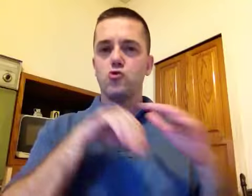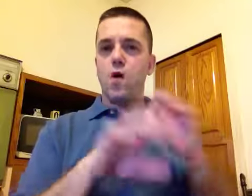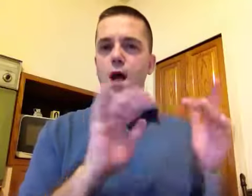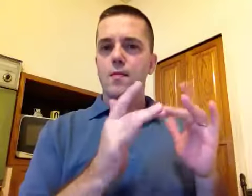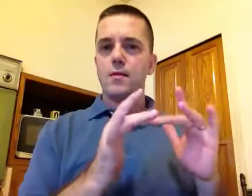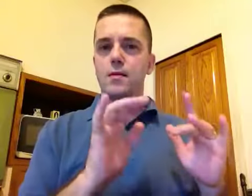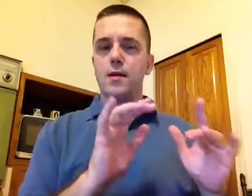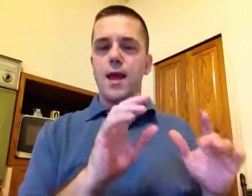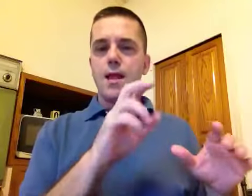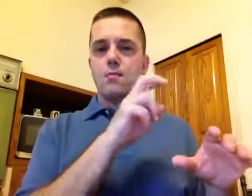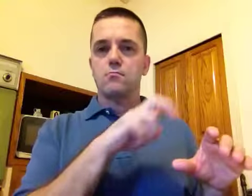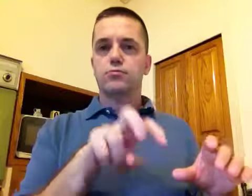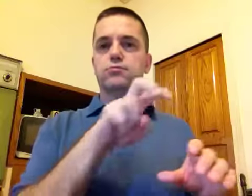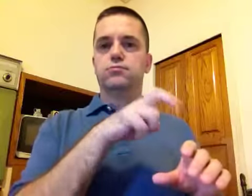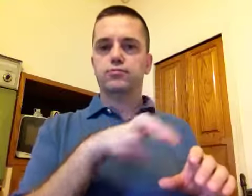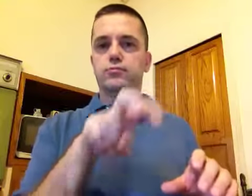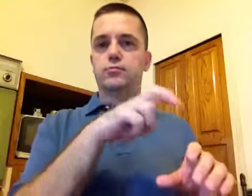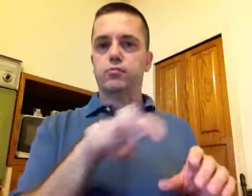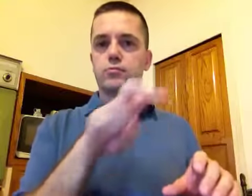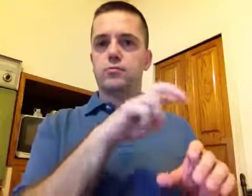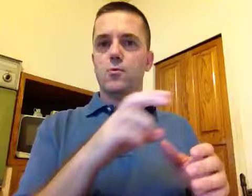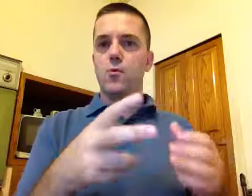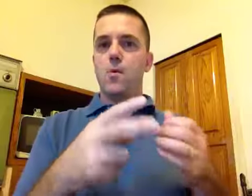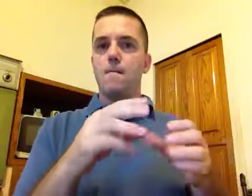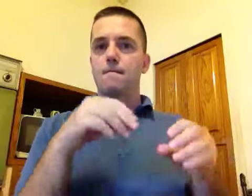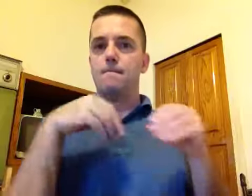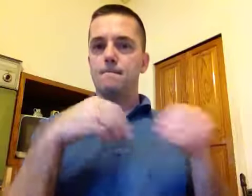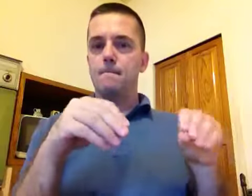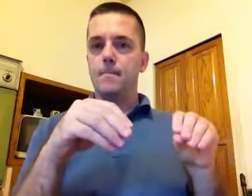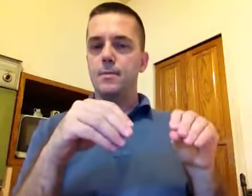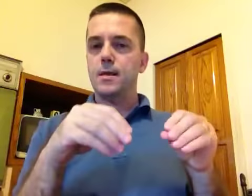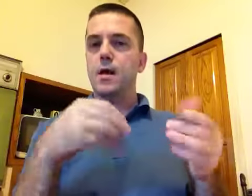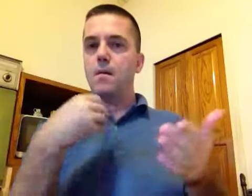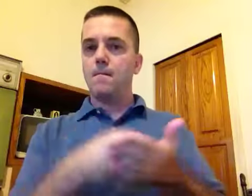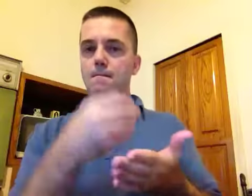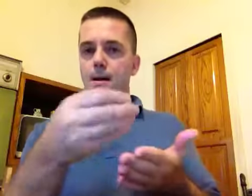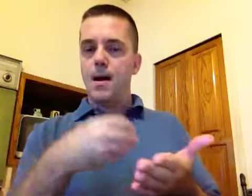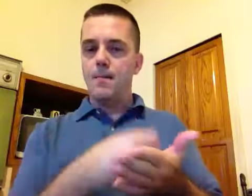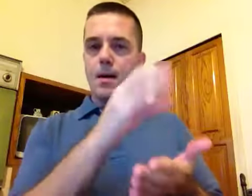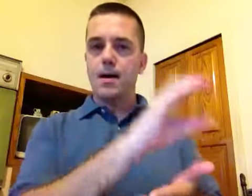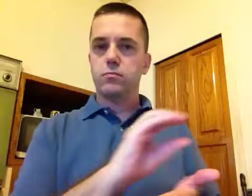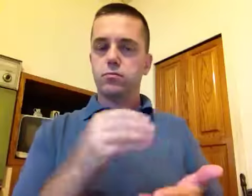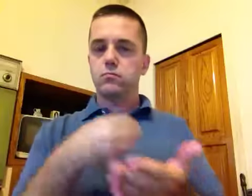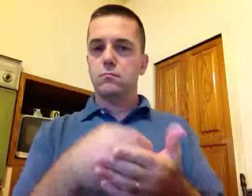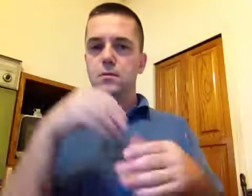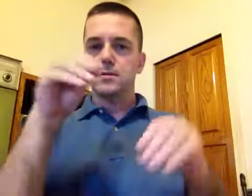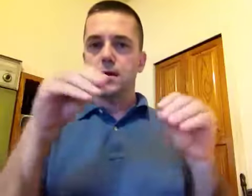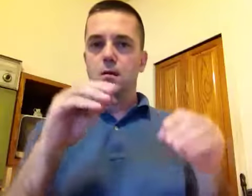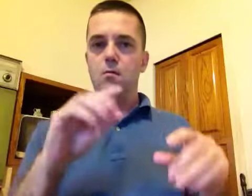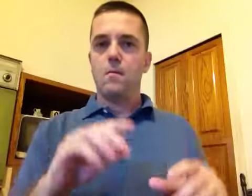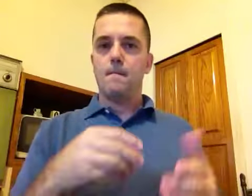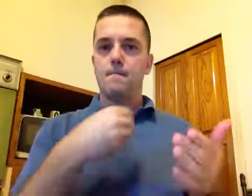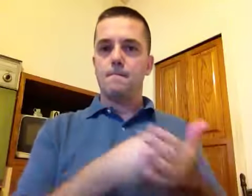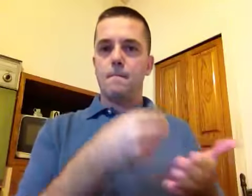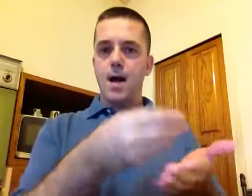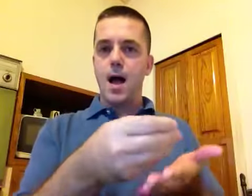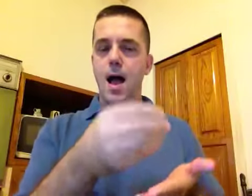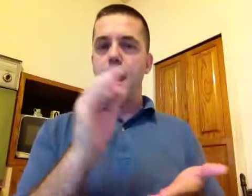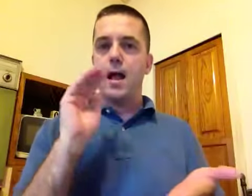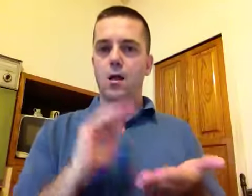it slowly, steadily, with no debt. I was in no hurry. And many